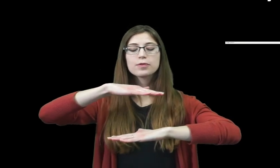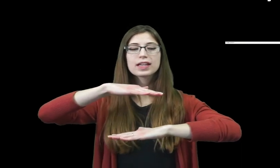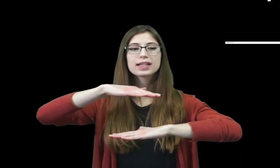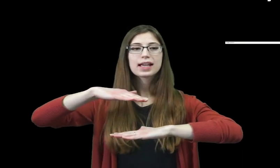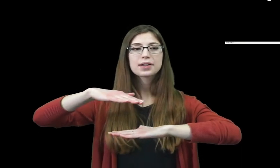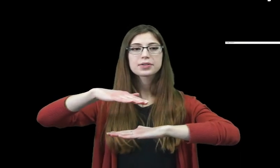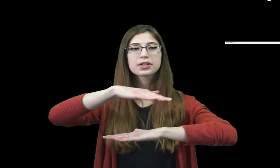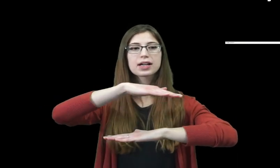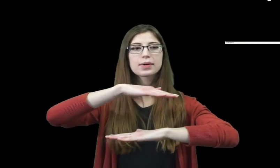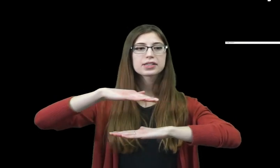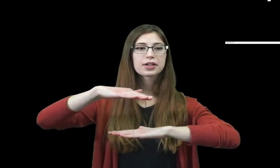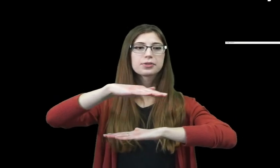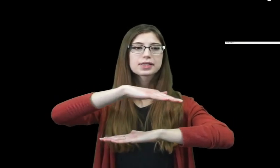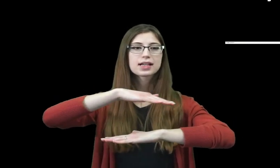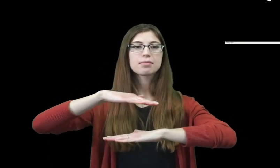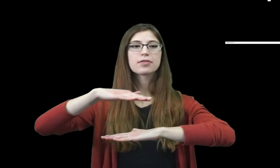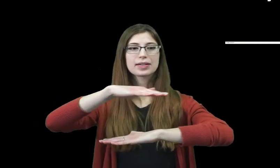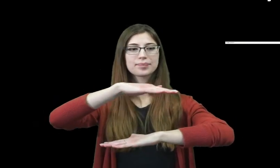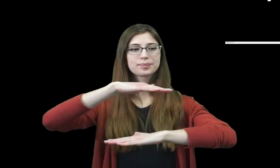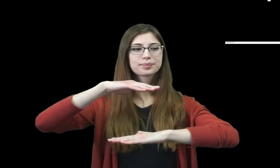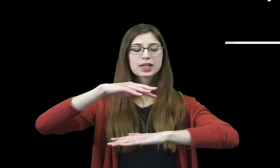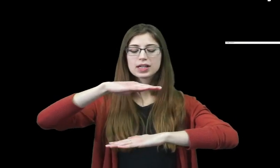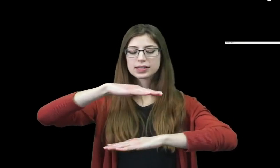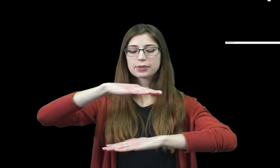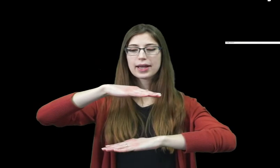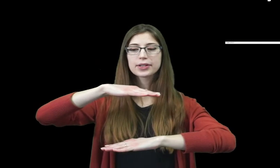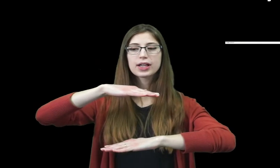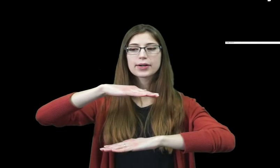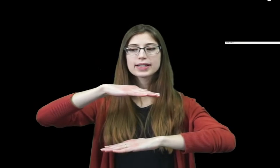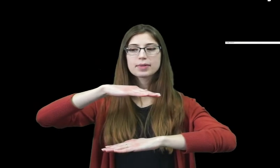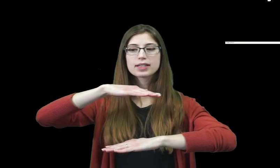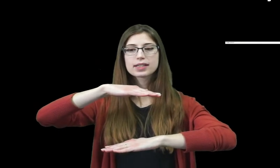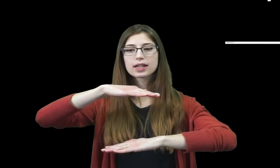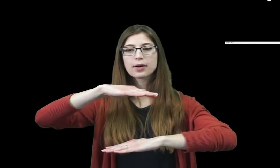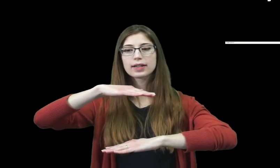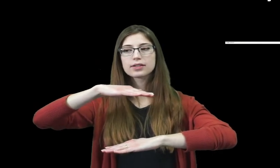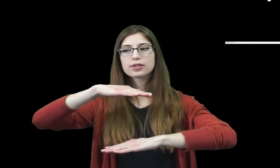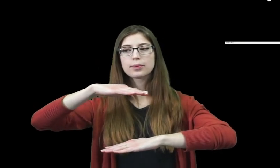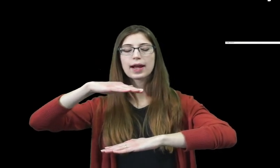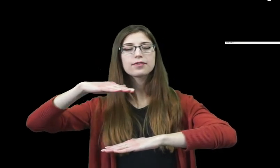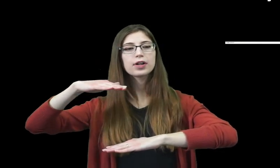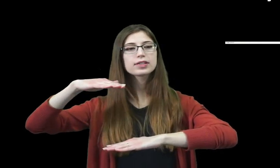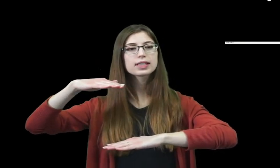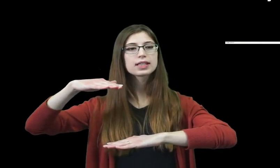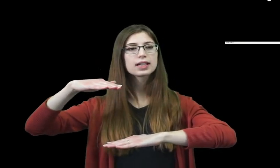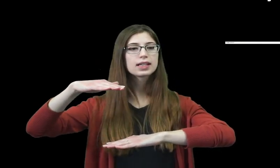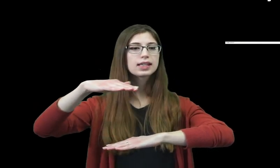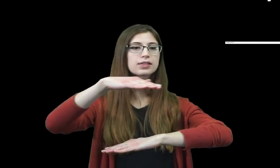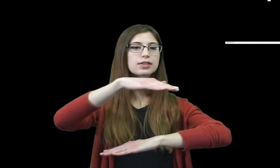in counterclockwise circles above it. So counterclockwise means going to the right first, then to the